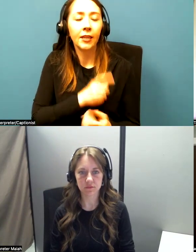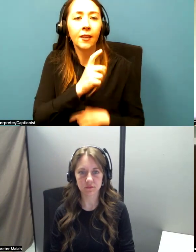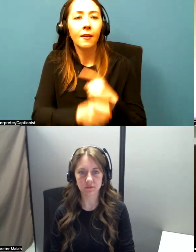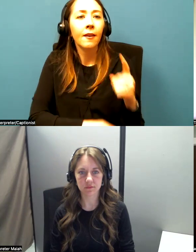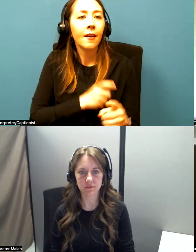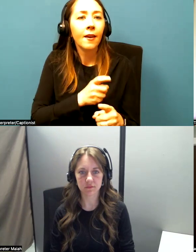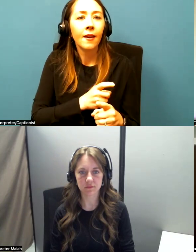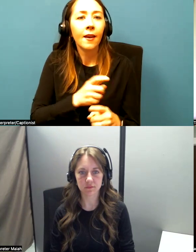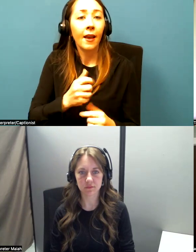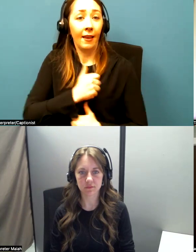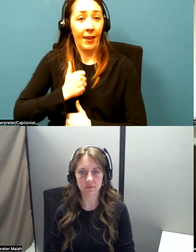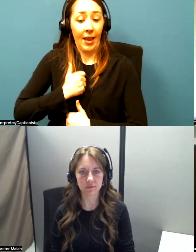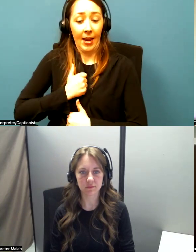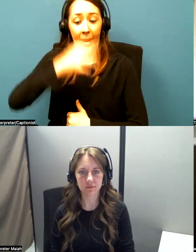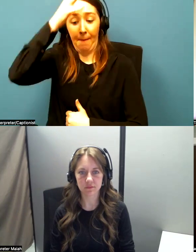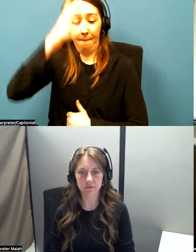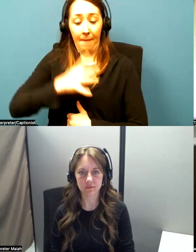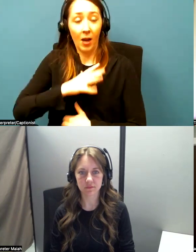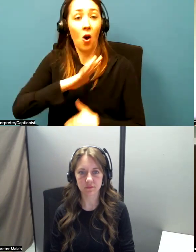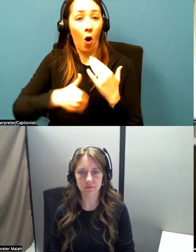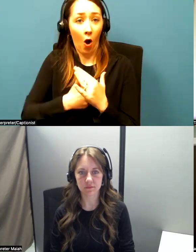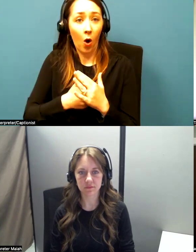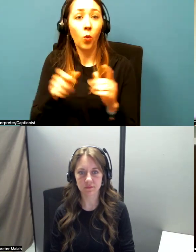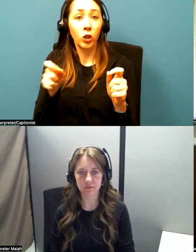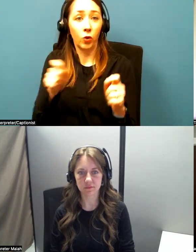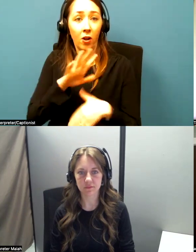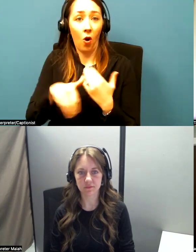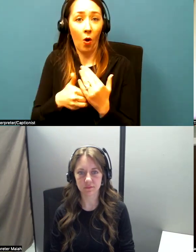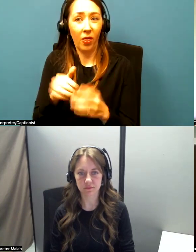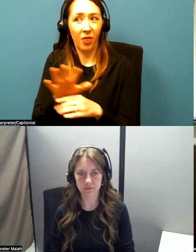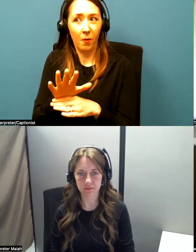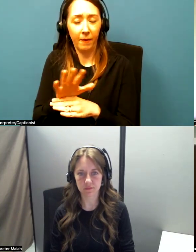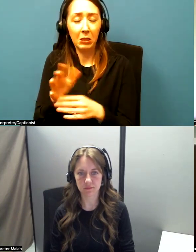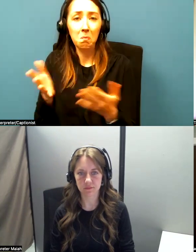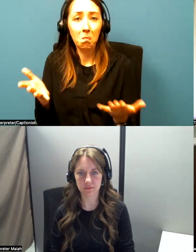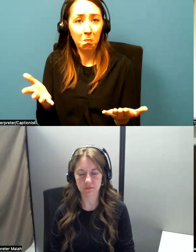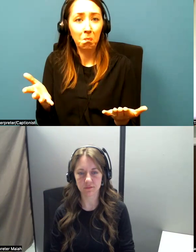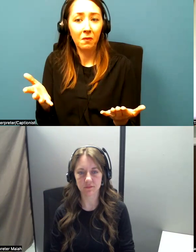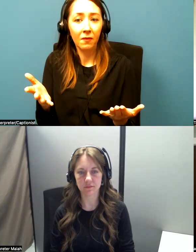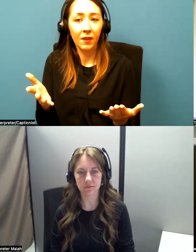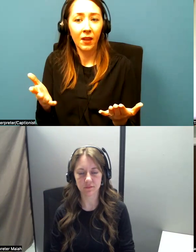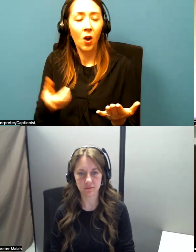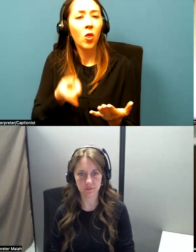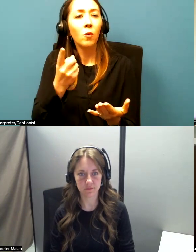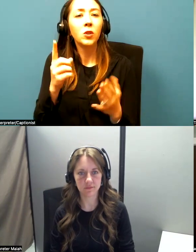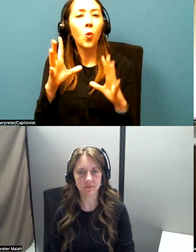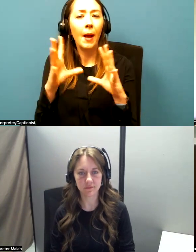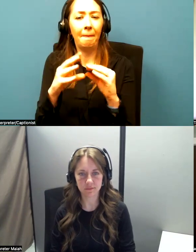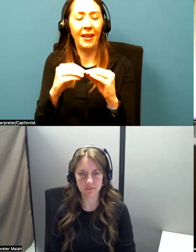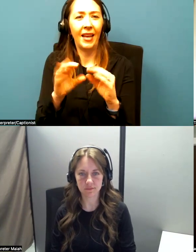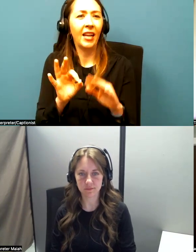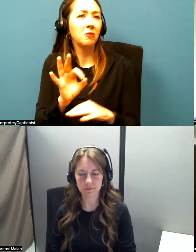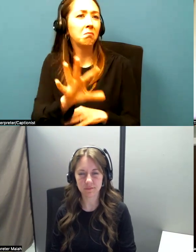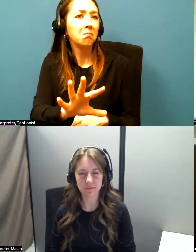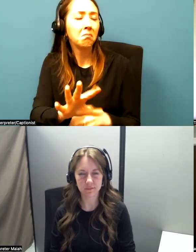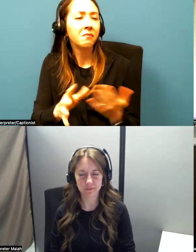just wonderful men were directing the movies. And in a meeting at one point said, I